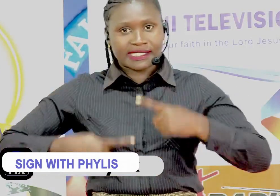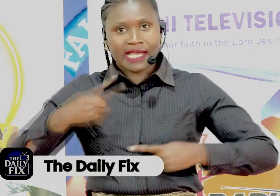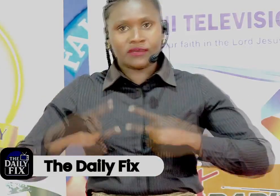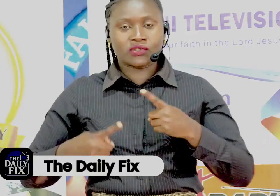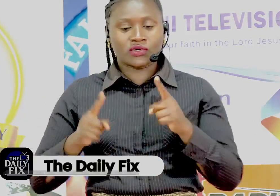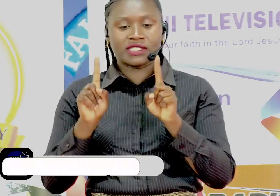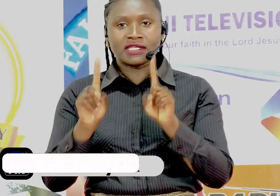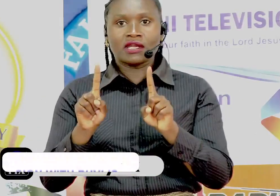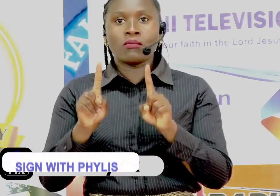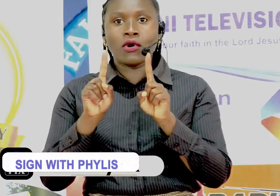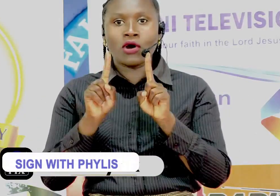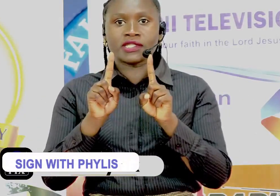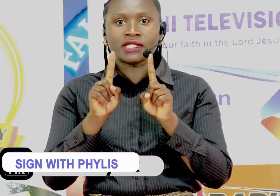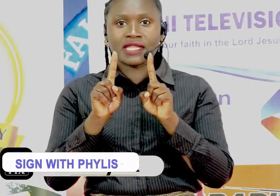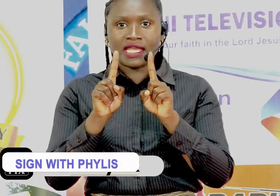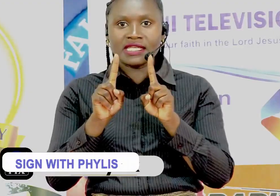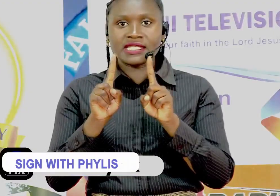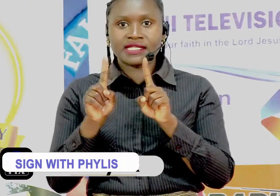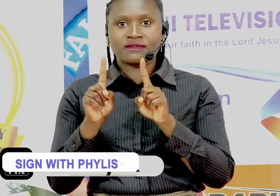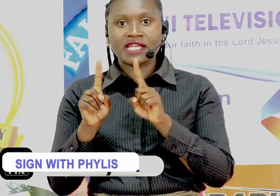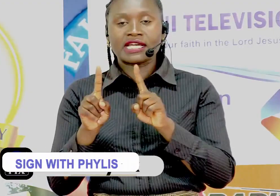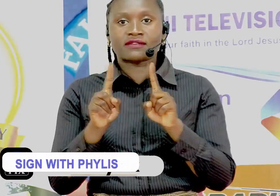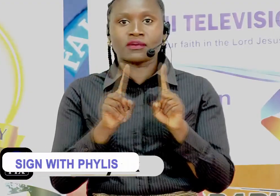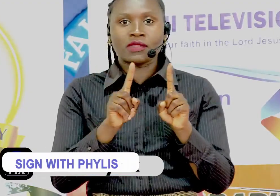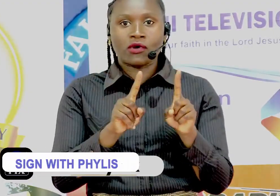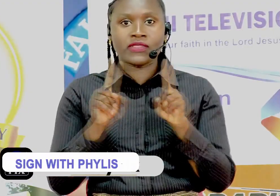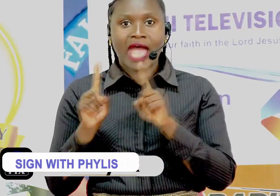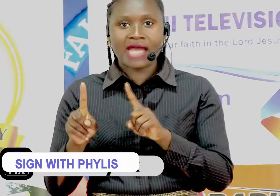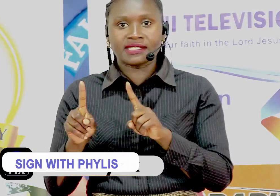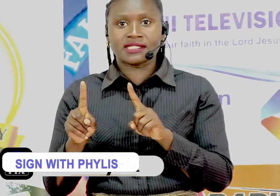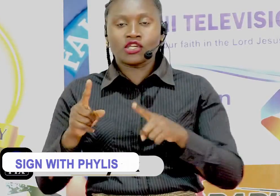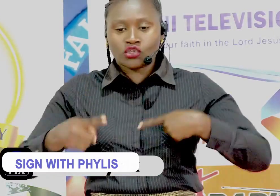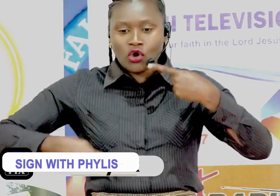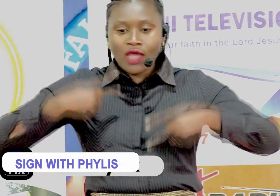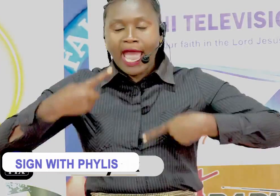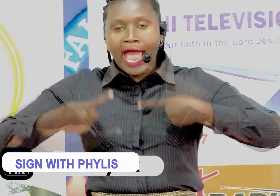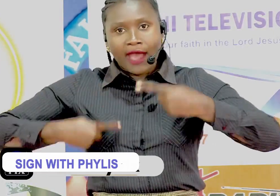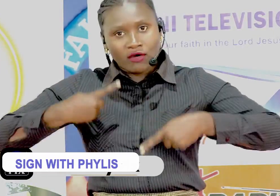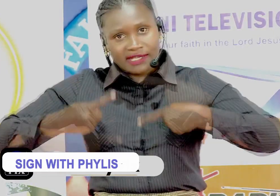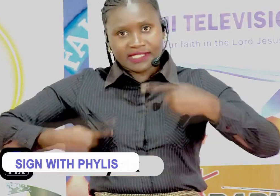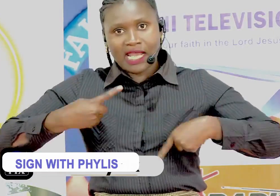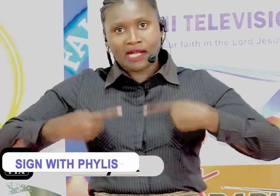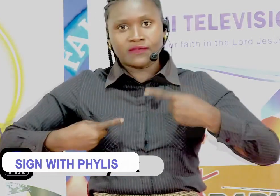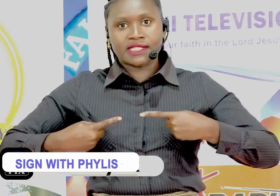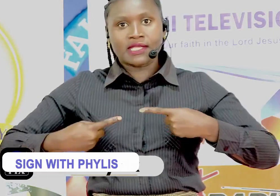So both the index fingers from the both hands. So ourselves.